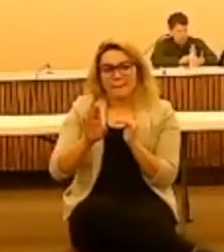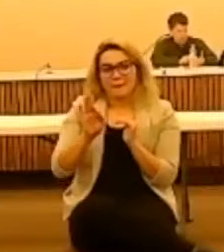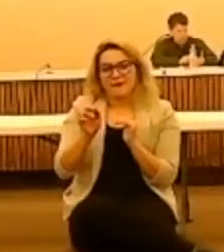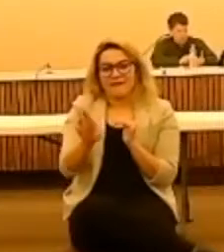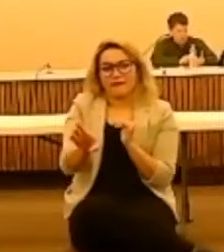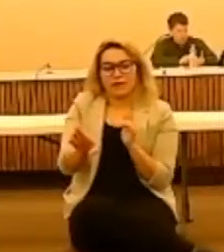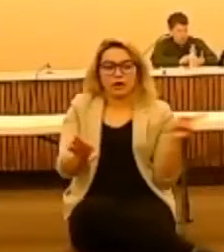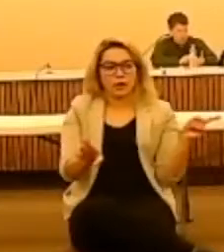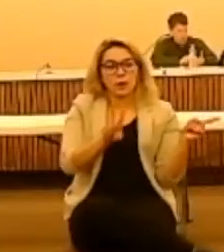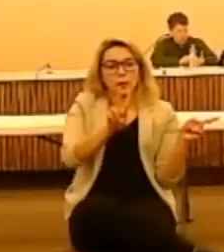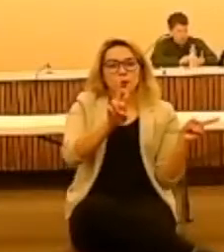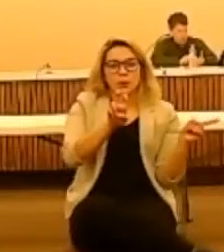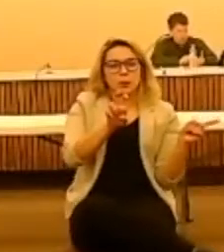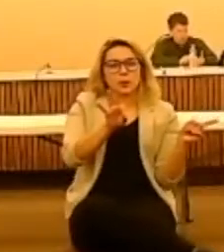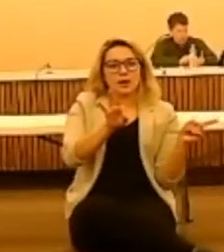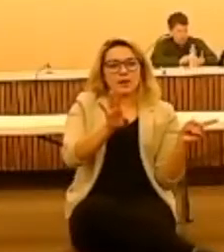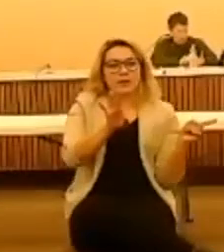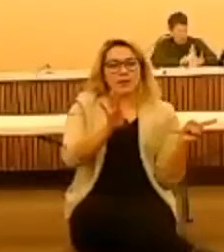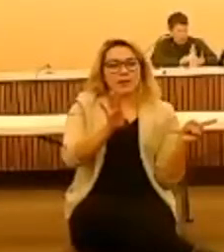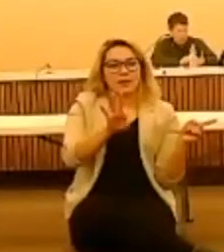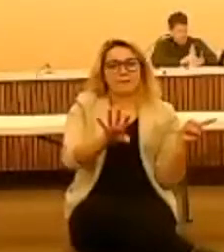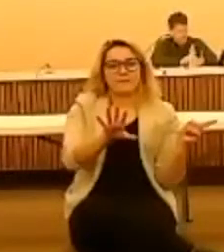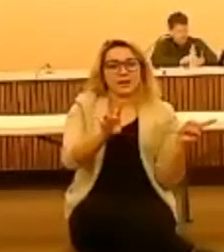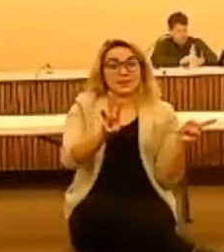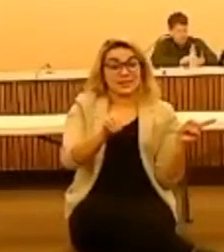295.60. Yeah.